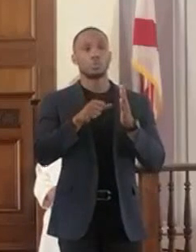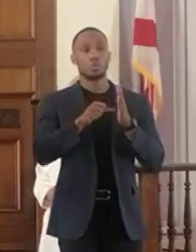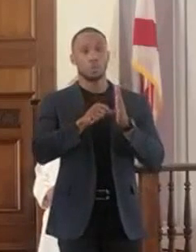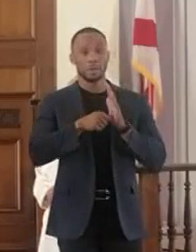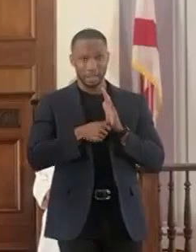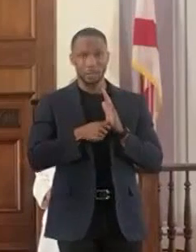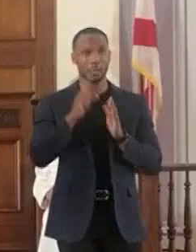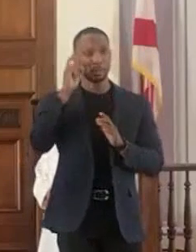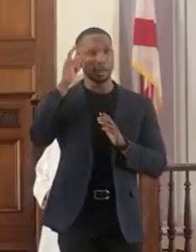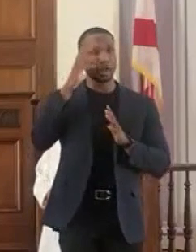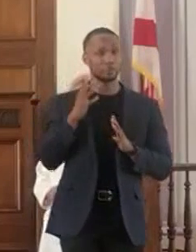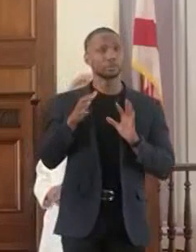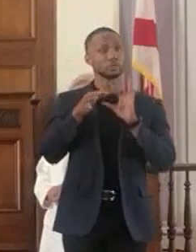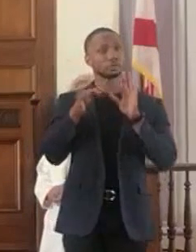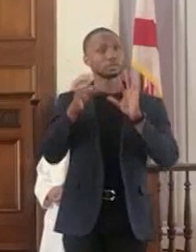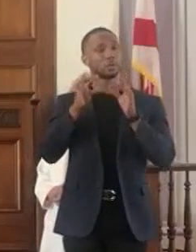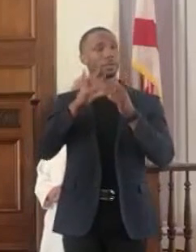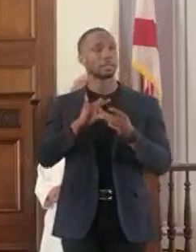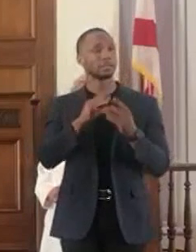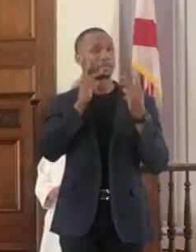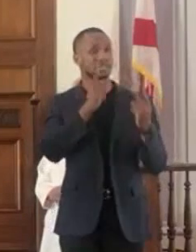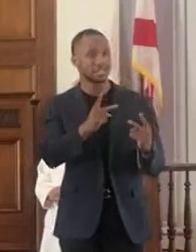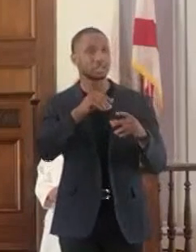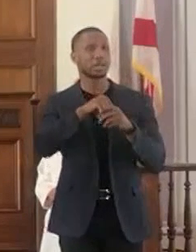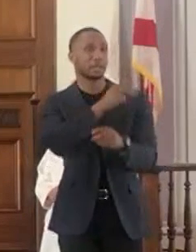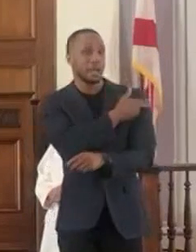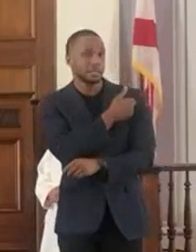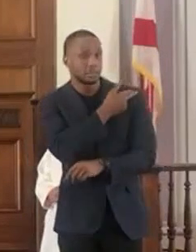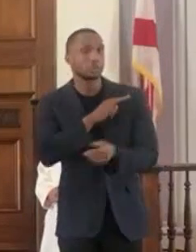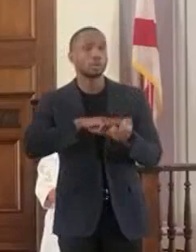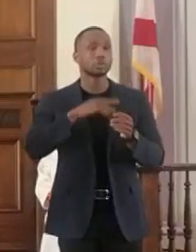reiterate what the governor said about visitation in hospitals and